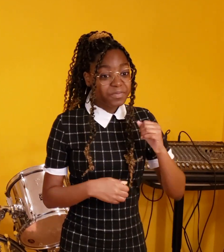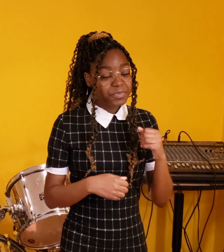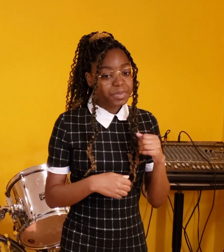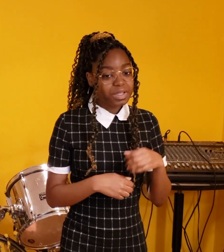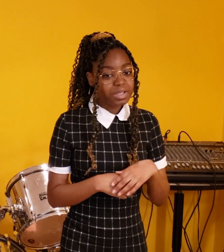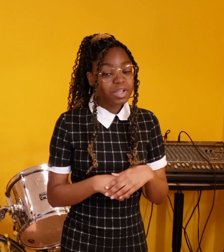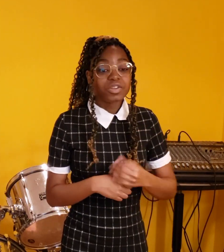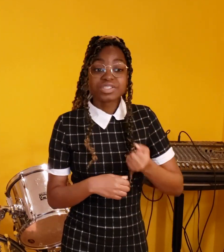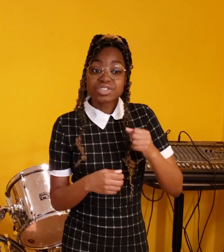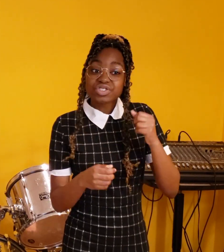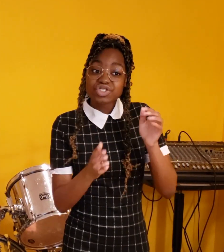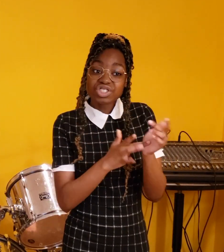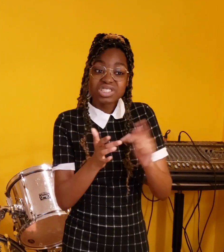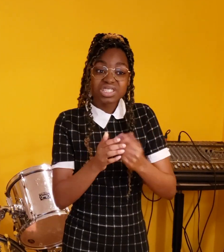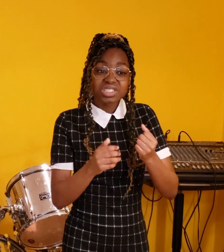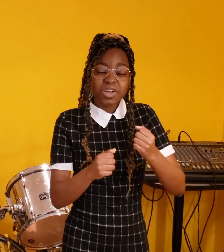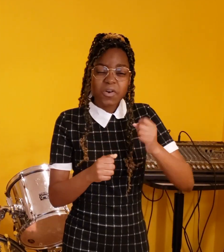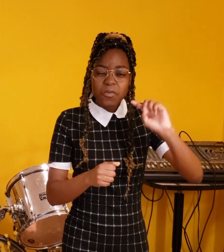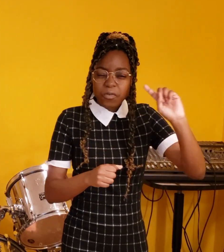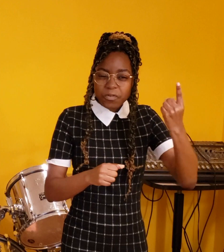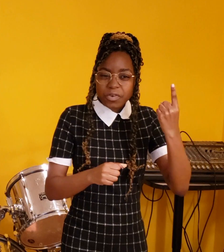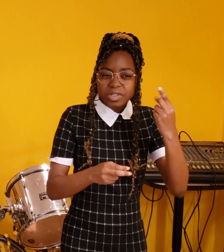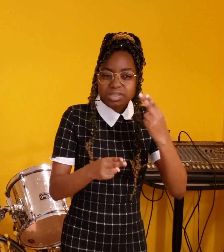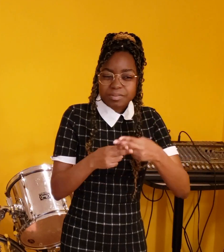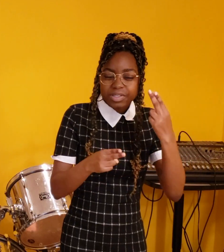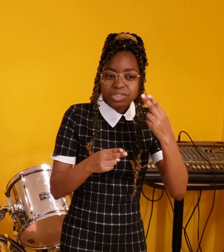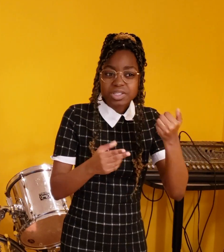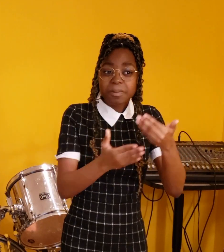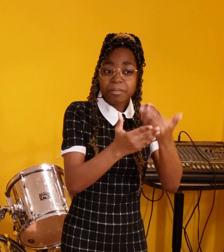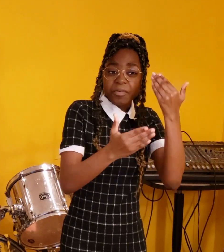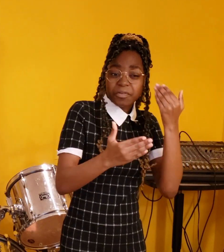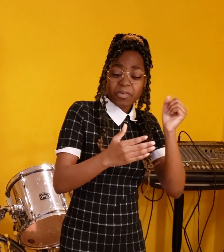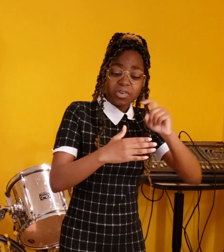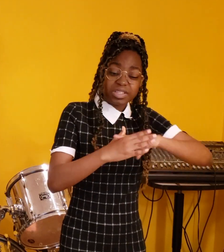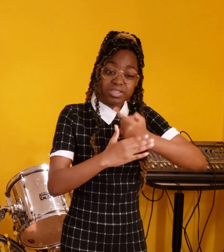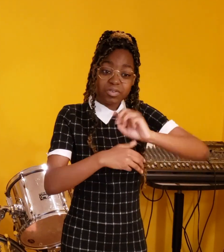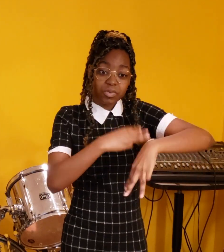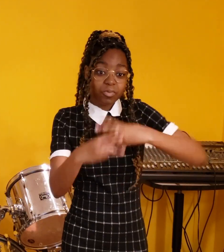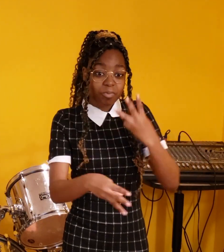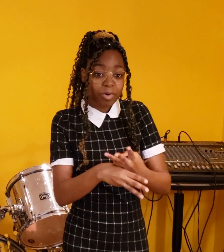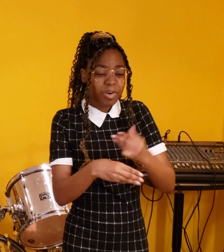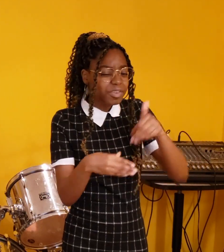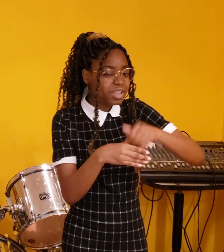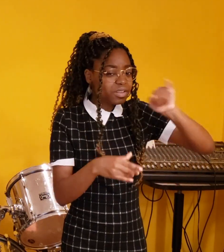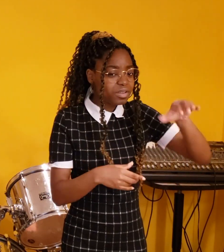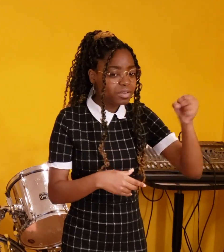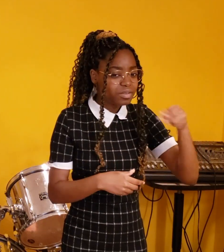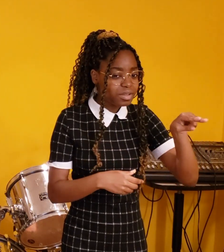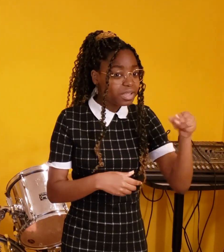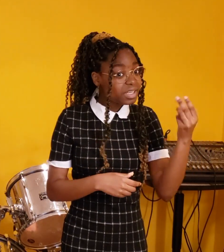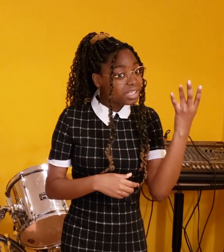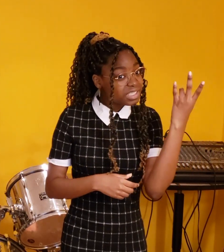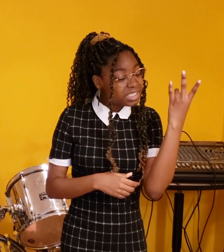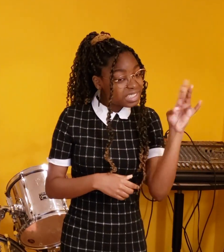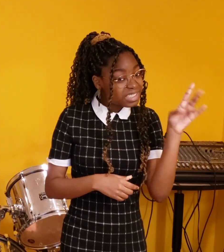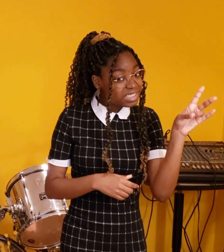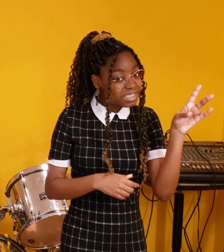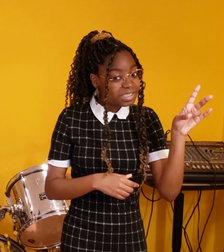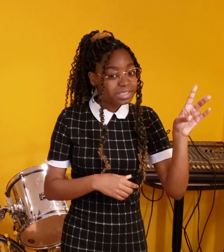first referred to before the foundation of the world in John 17:24, it was all about